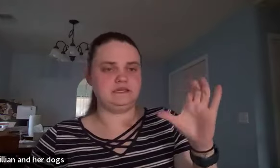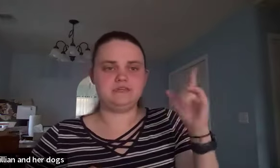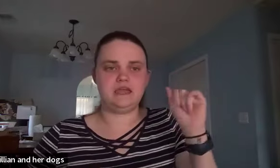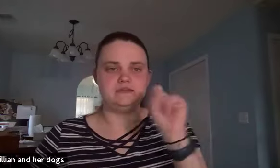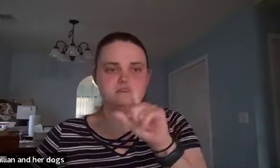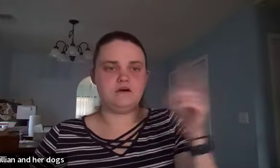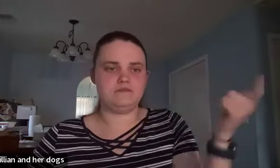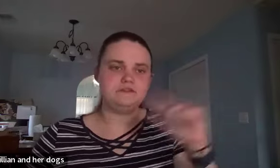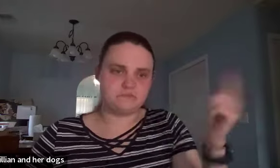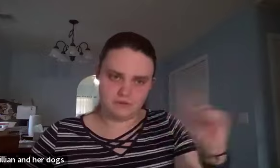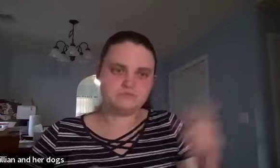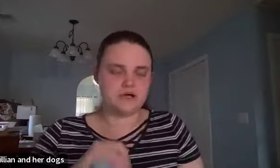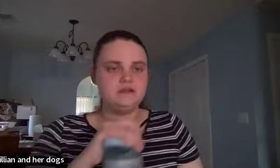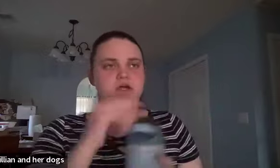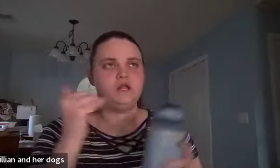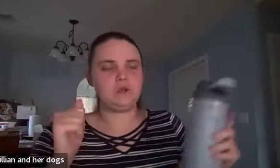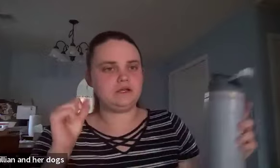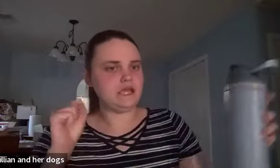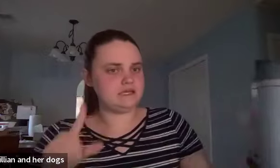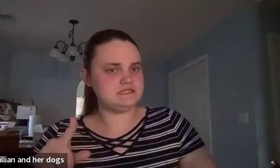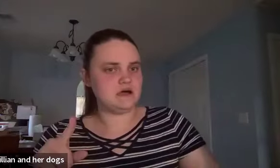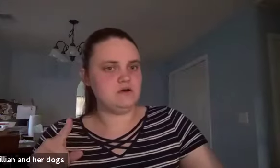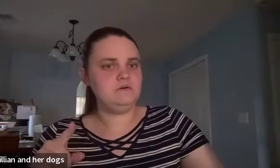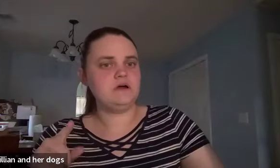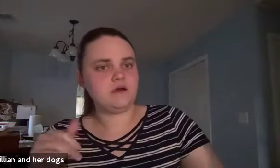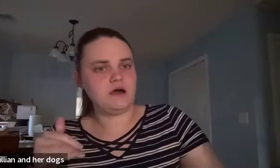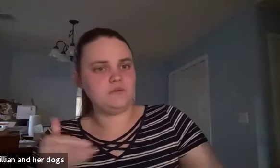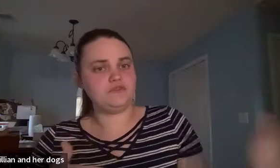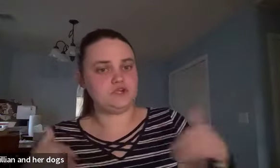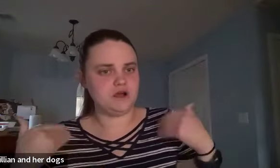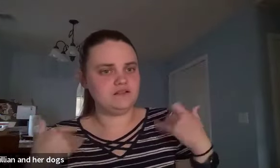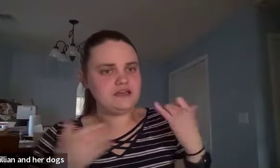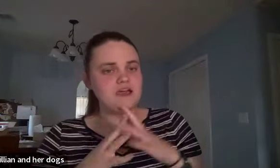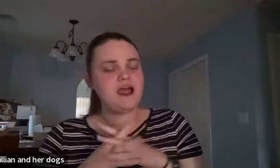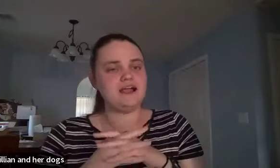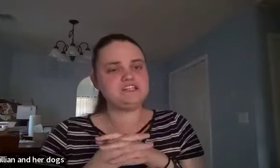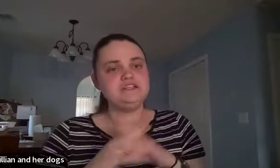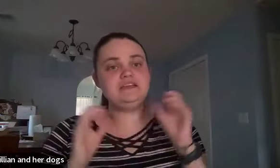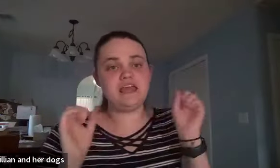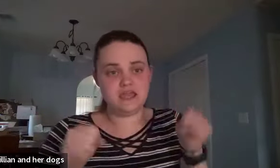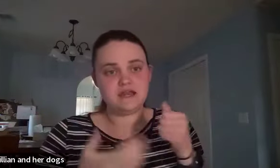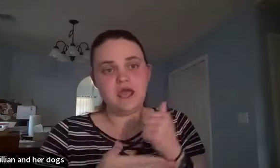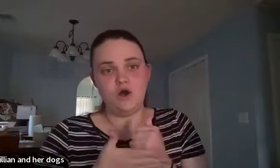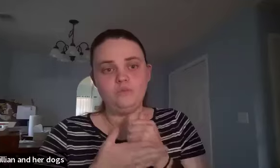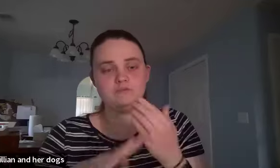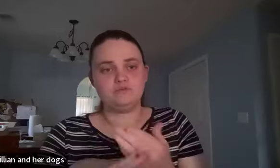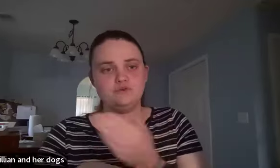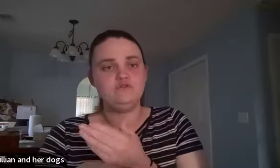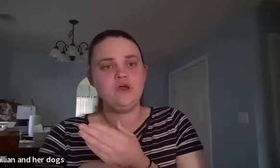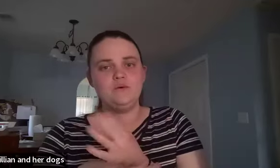ABCs. I keep saying ASL, I flip them, but learning ASL when they're young like that actually can help improve